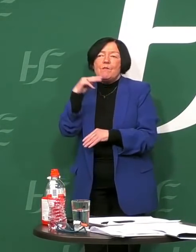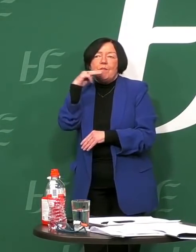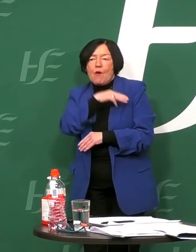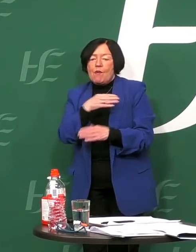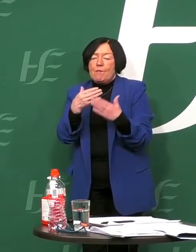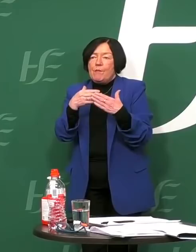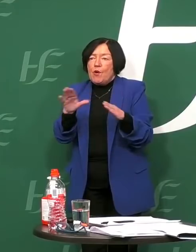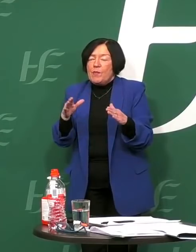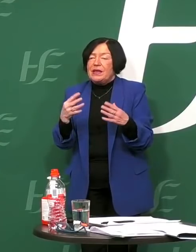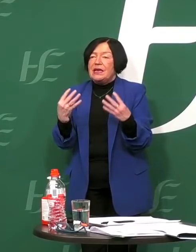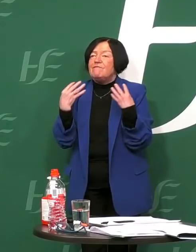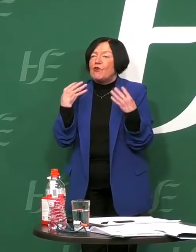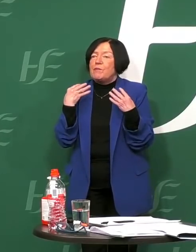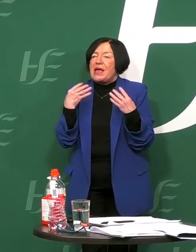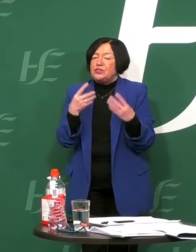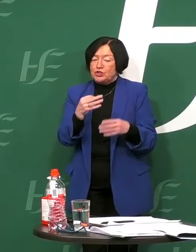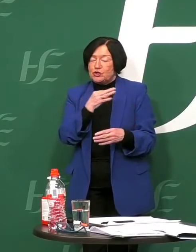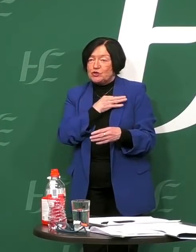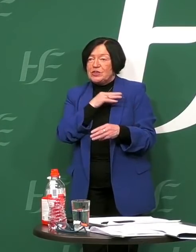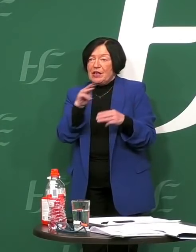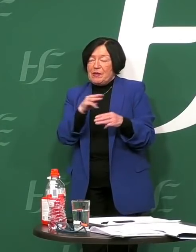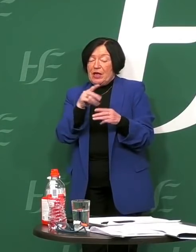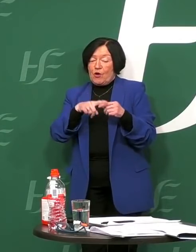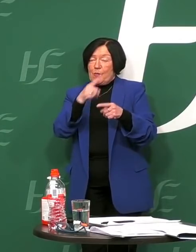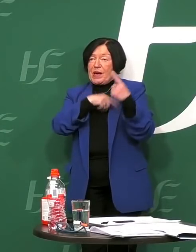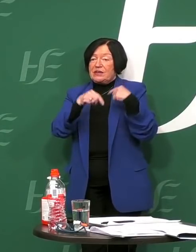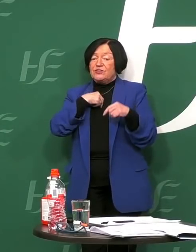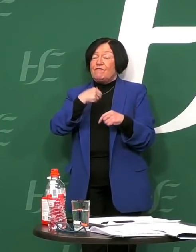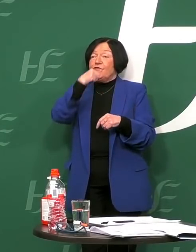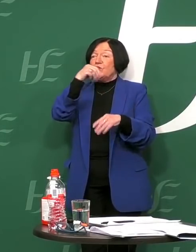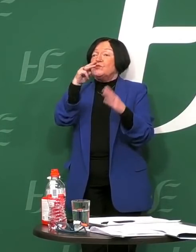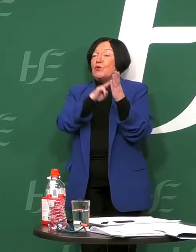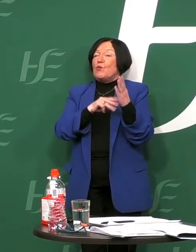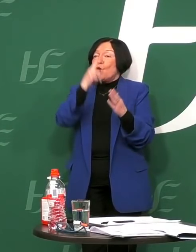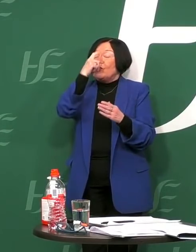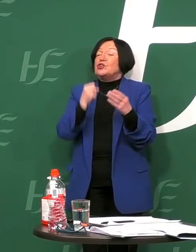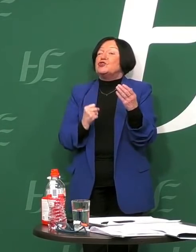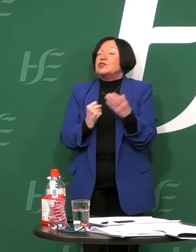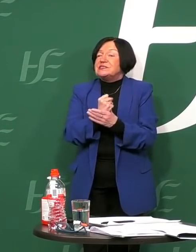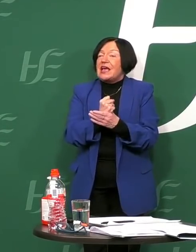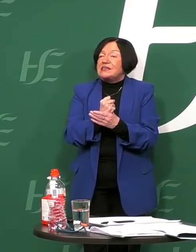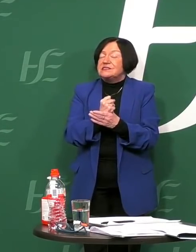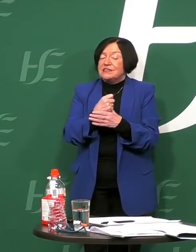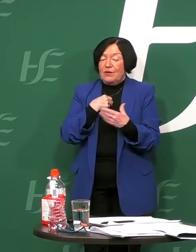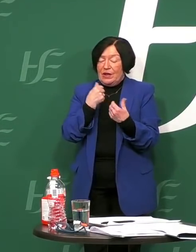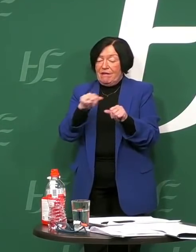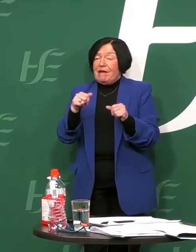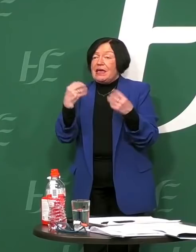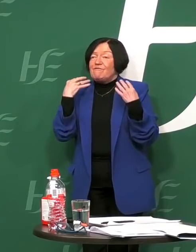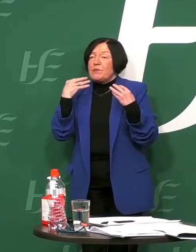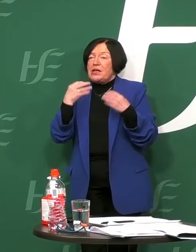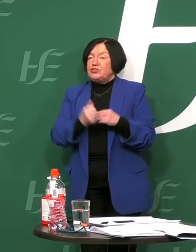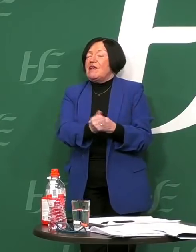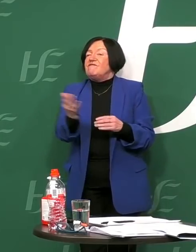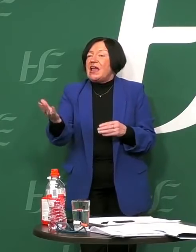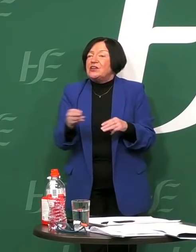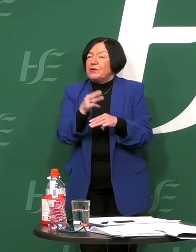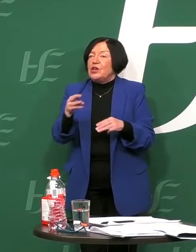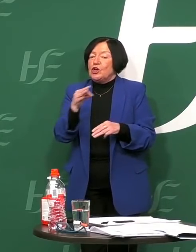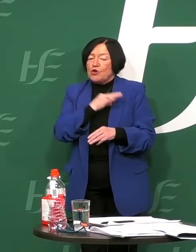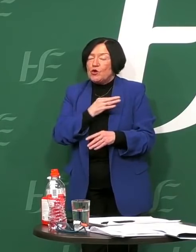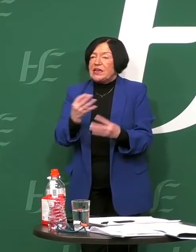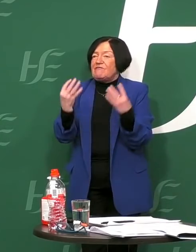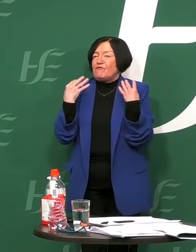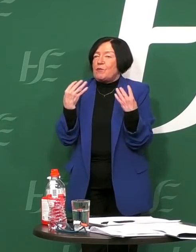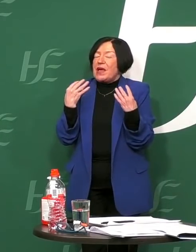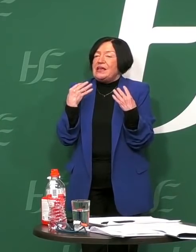public information is good. And if you go back to the primary programme, one of the successes was that we made information available to people, really good